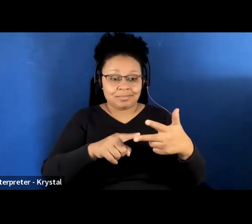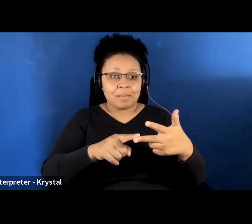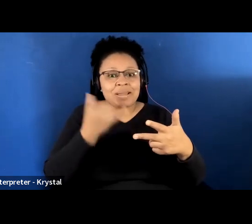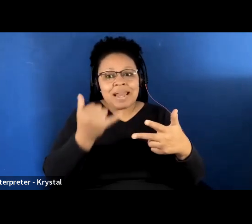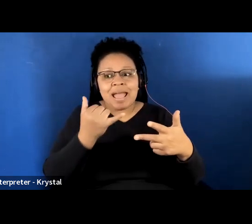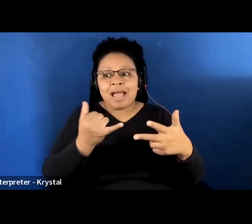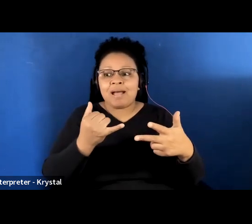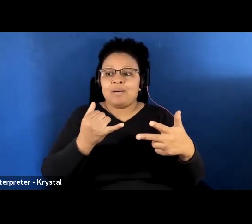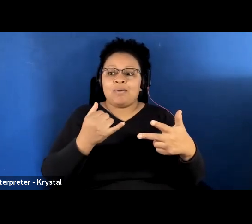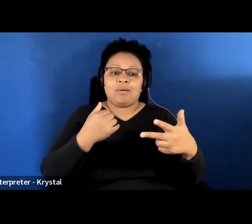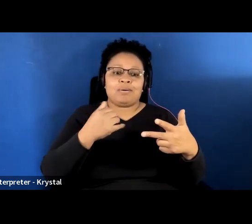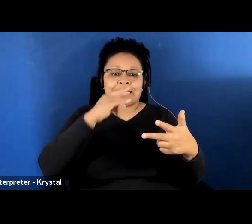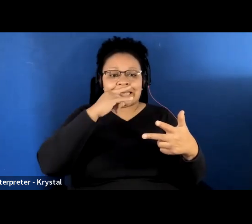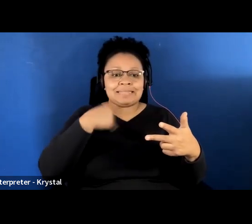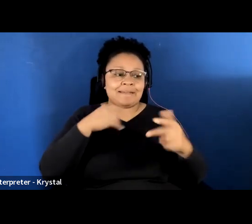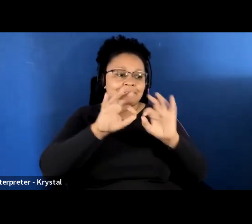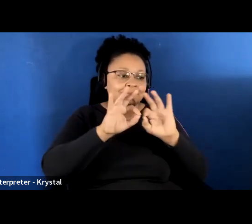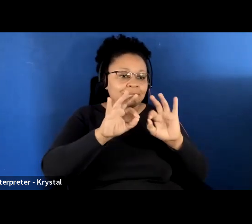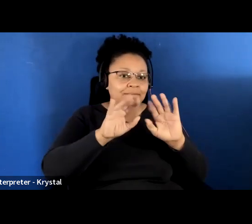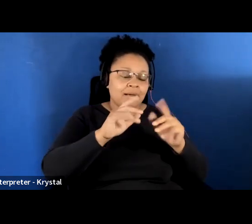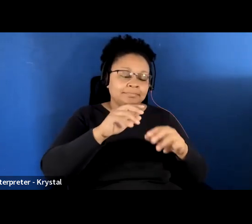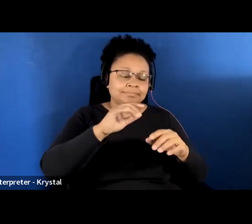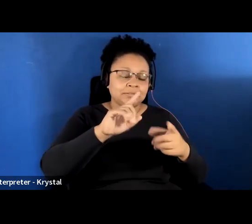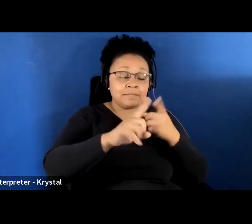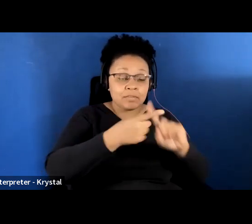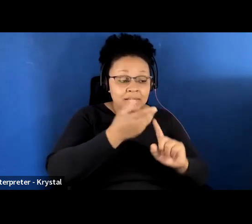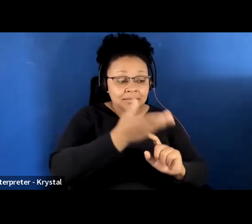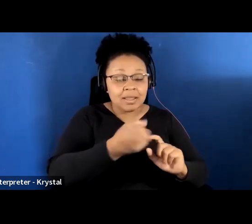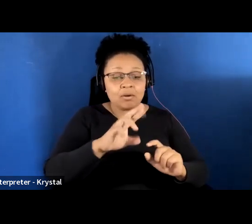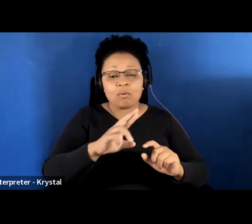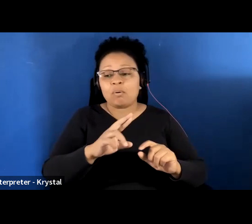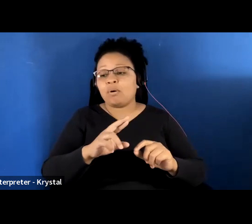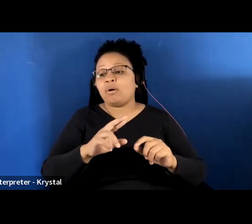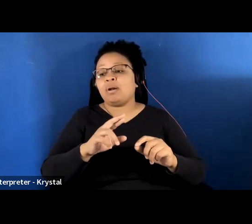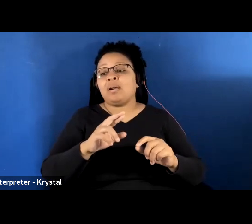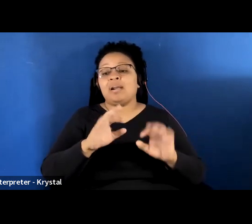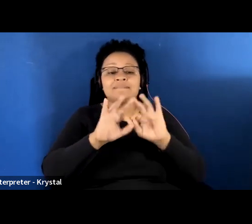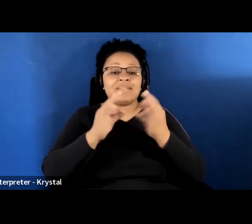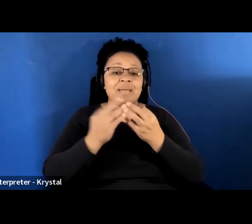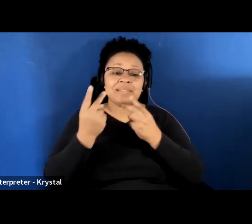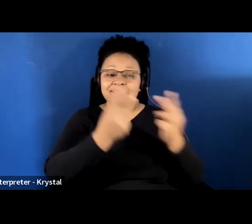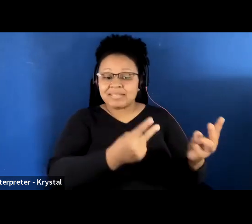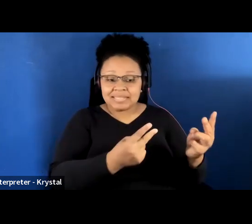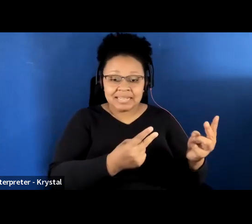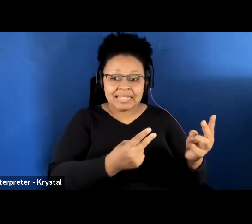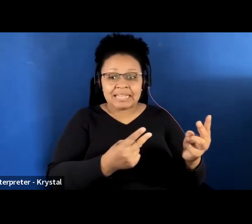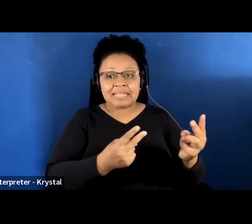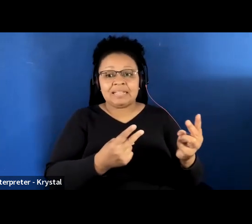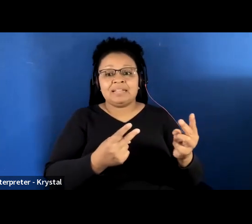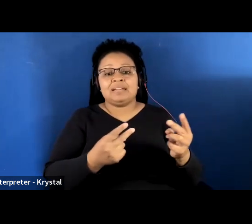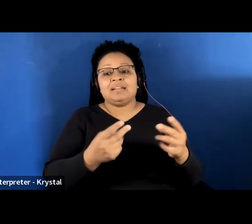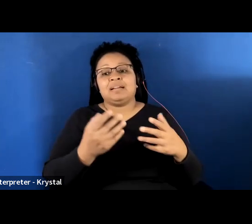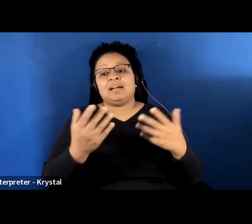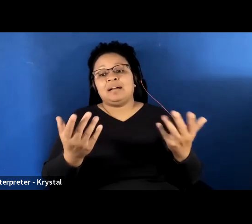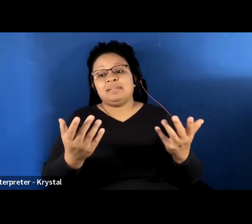kids invited some friends over, and now's not a good time to talk about their, you know, now they need help showering, or